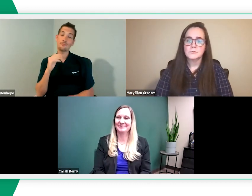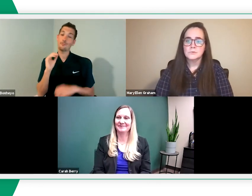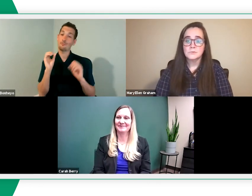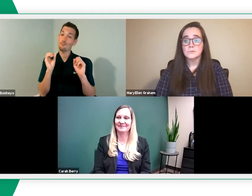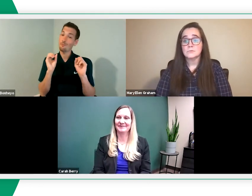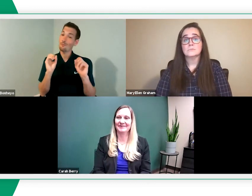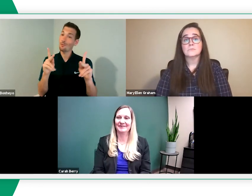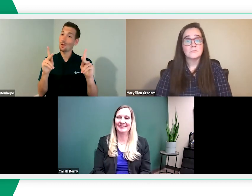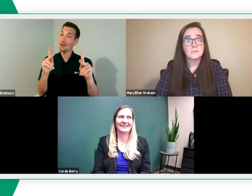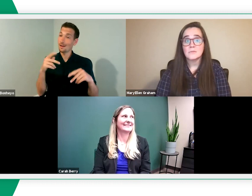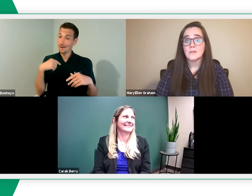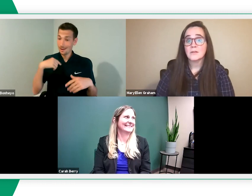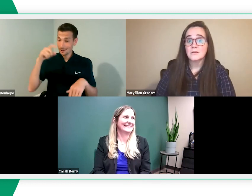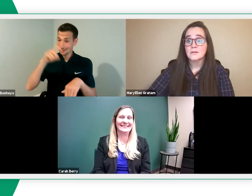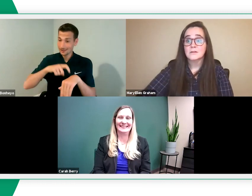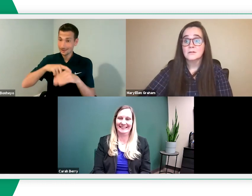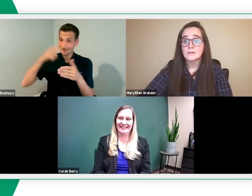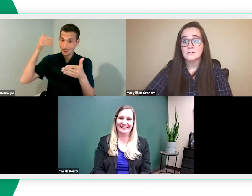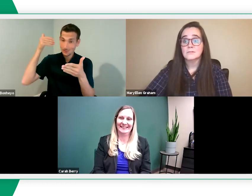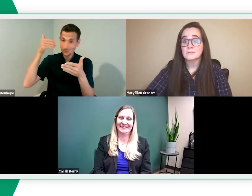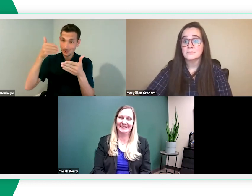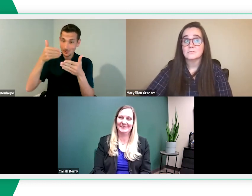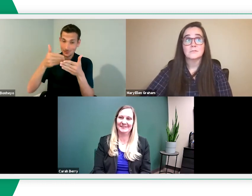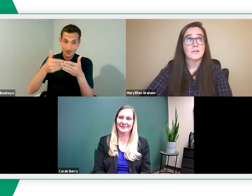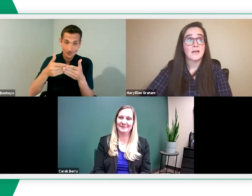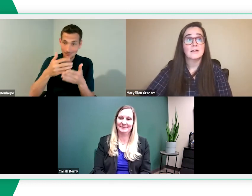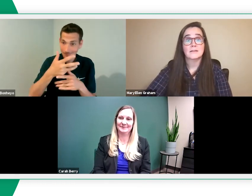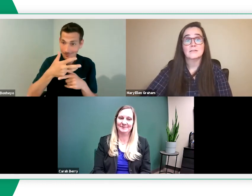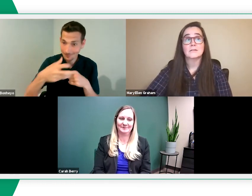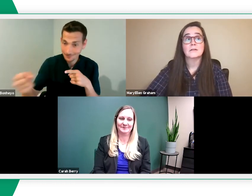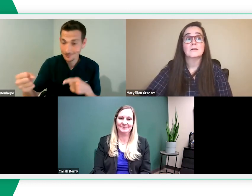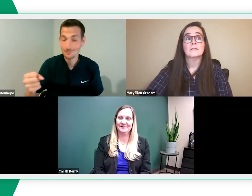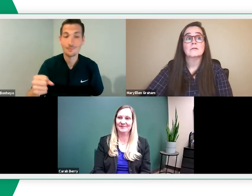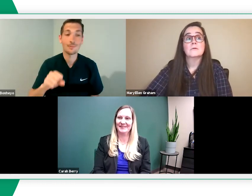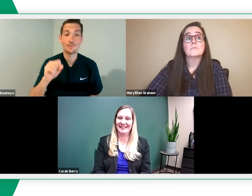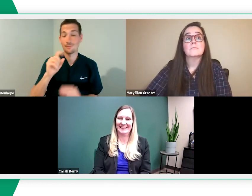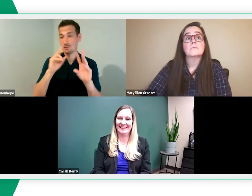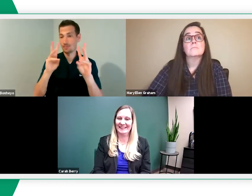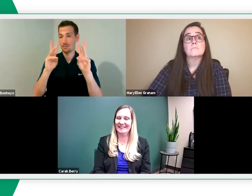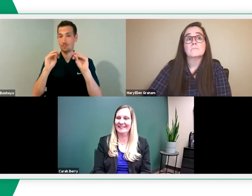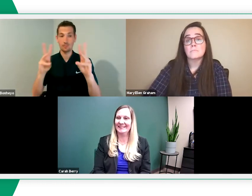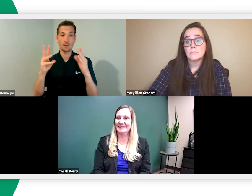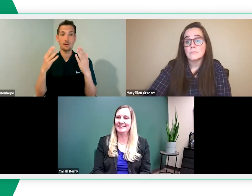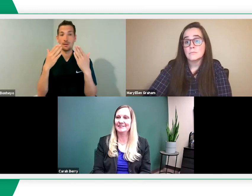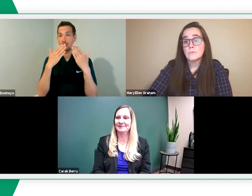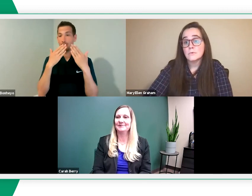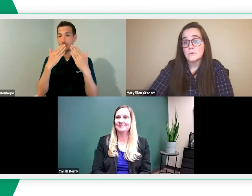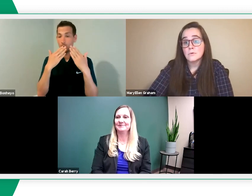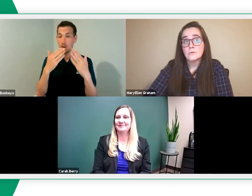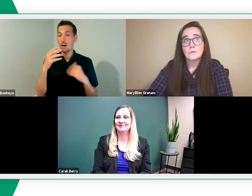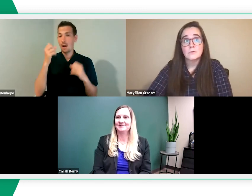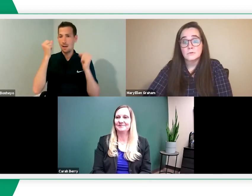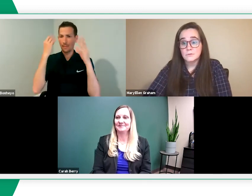All right, that's good advice. All right, well, we are drawing towards the end of our time here, and time